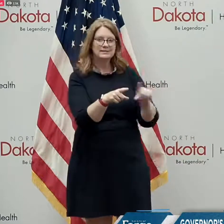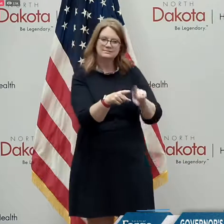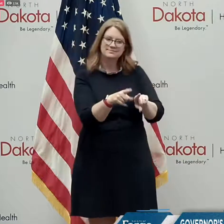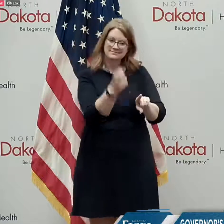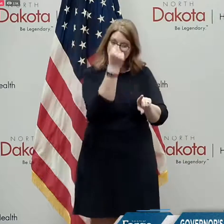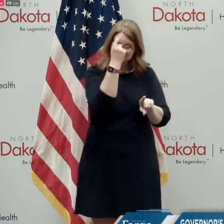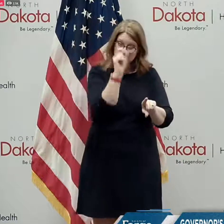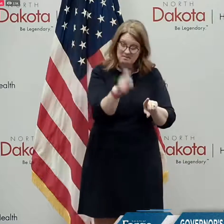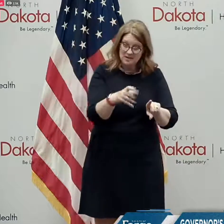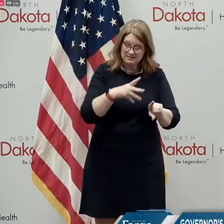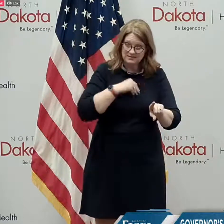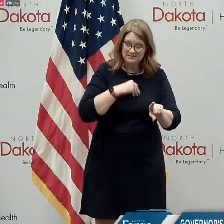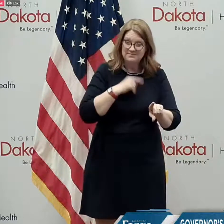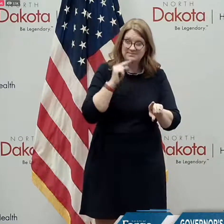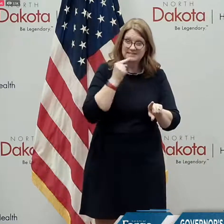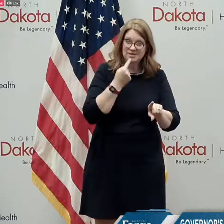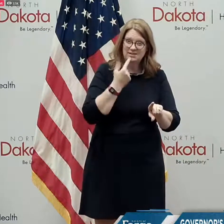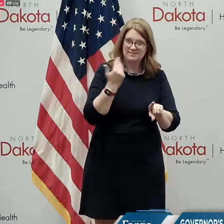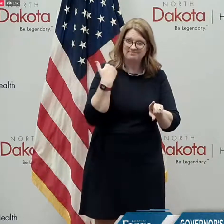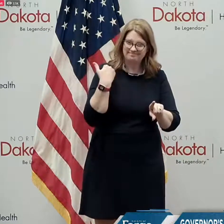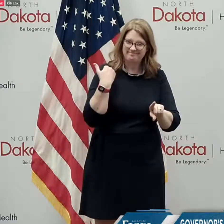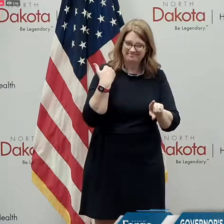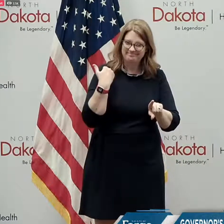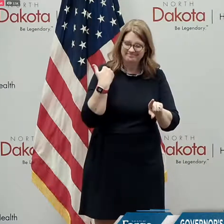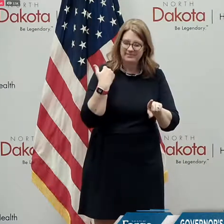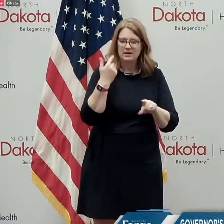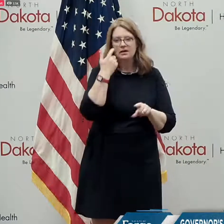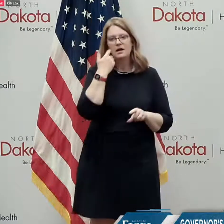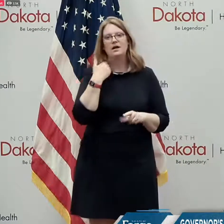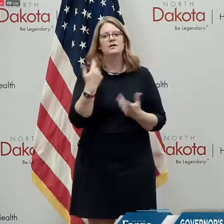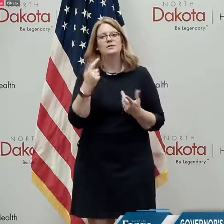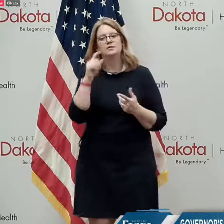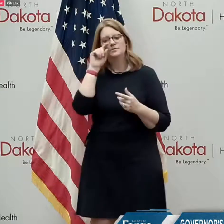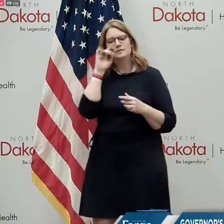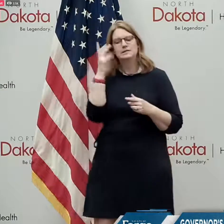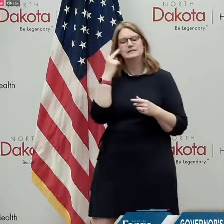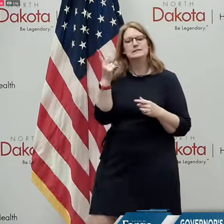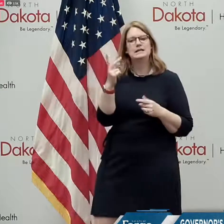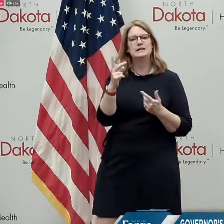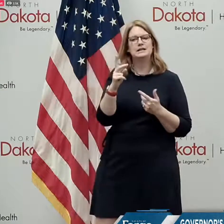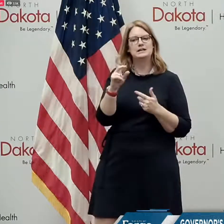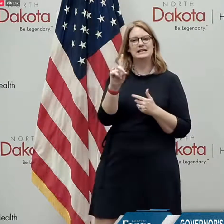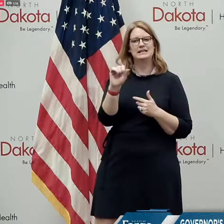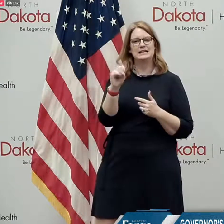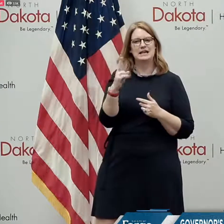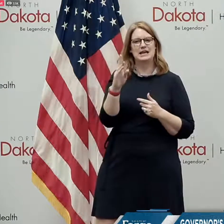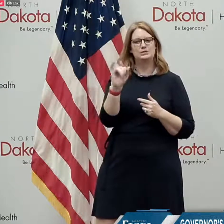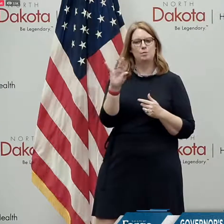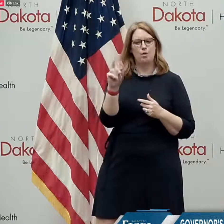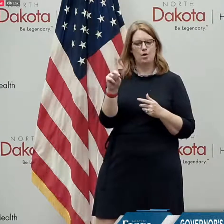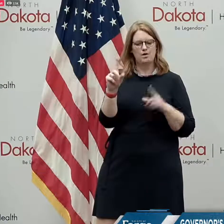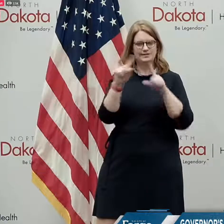really important as we head back into college. And if we take a look at the numbers, you can look on the dashboard on the 20 to